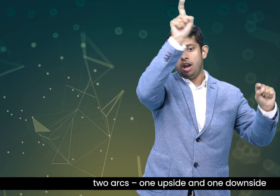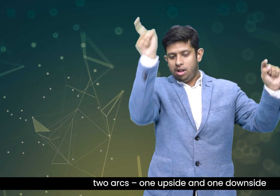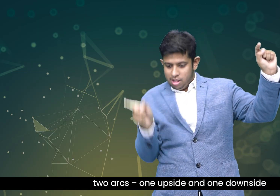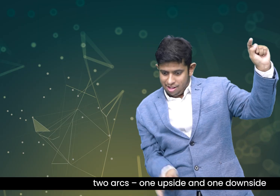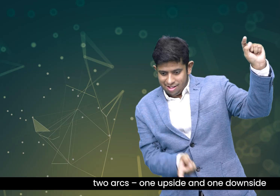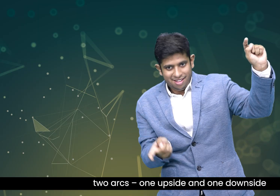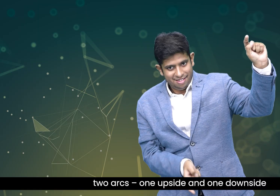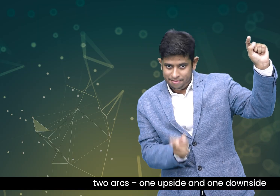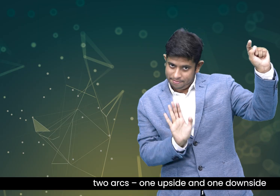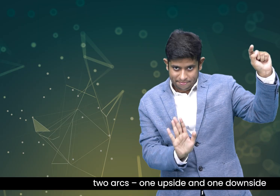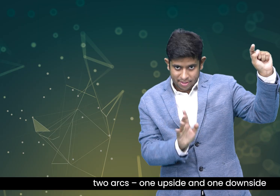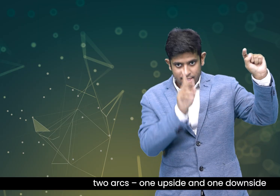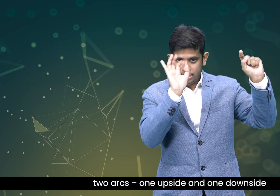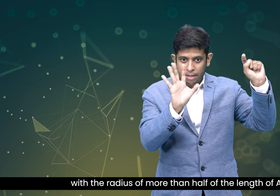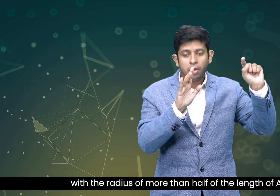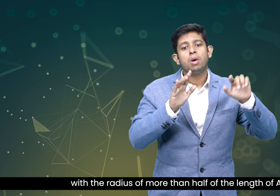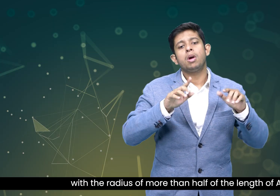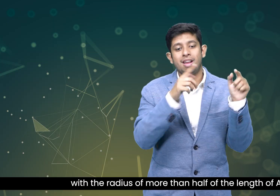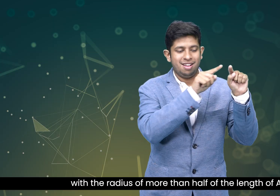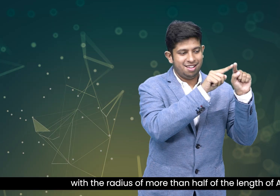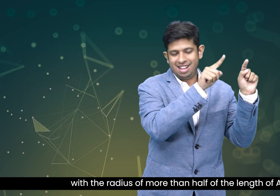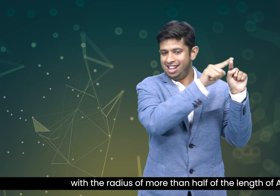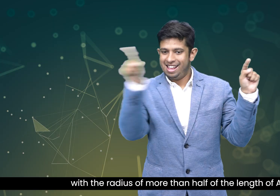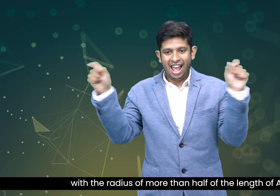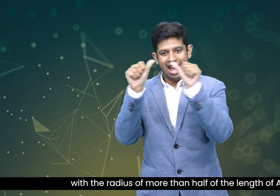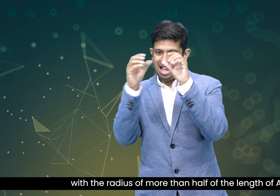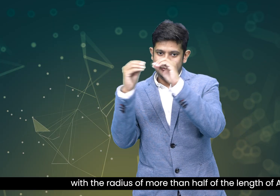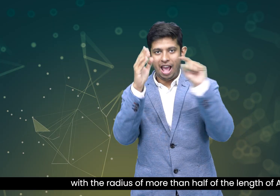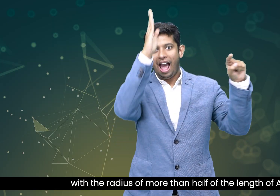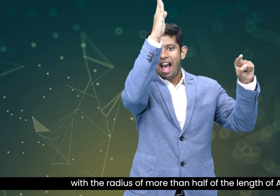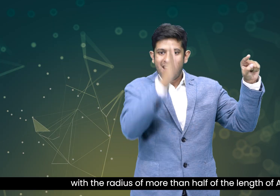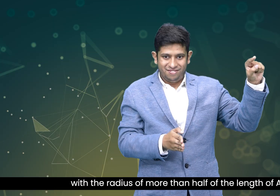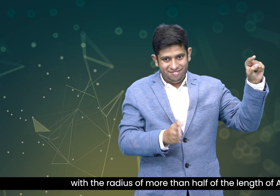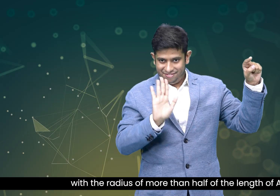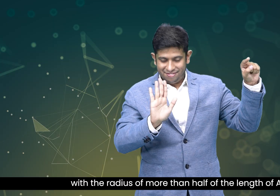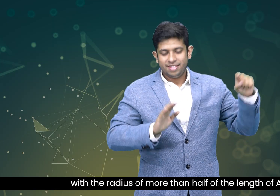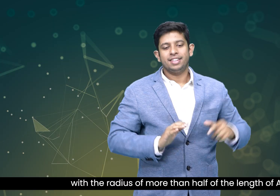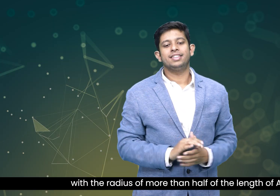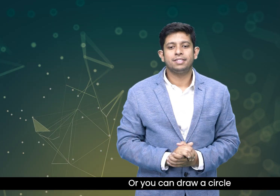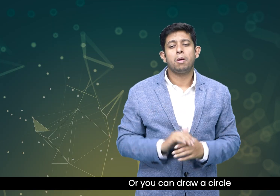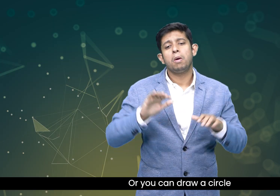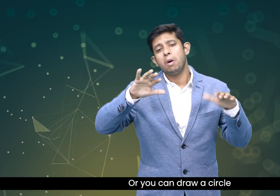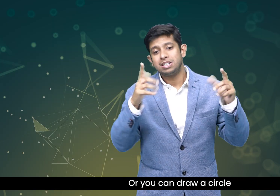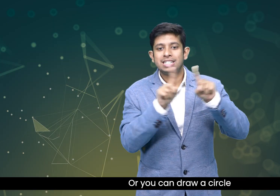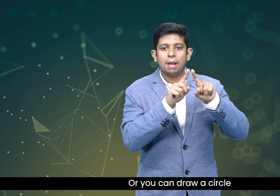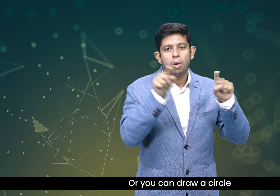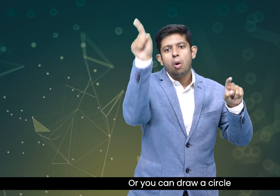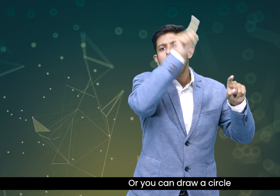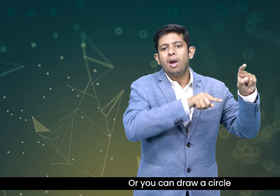One upside and one downside, the radius of more than half of the length of AB. Or you can draw